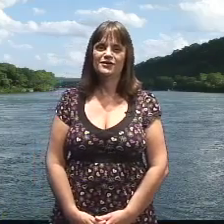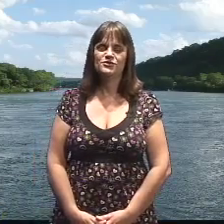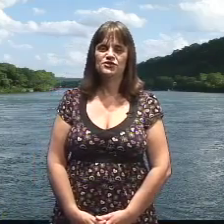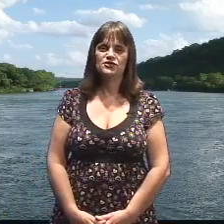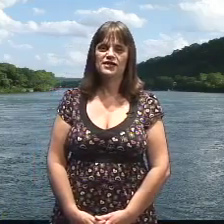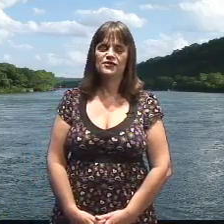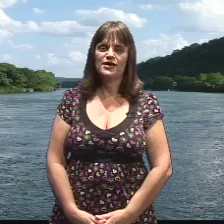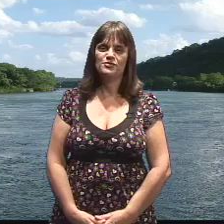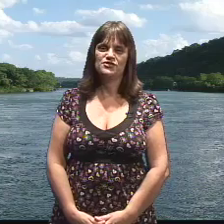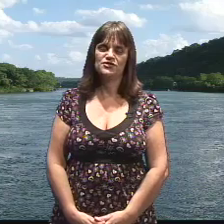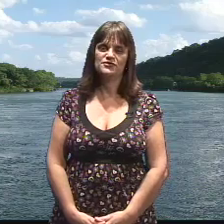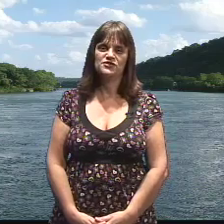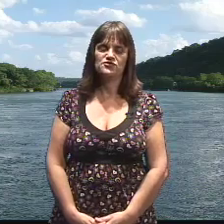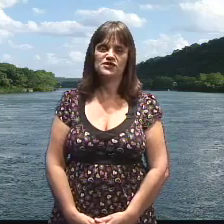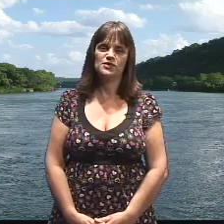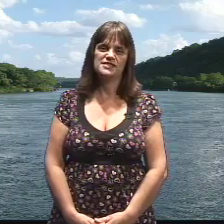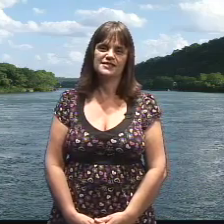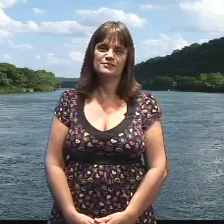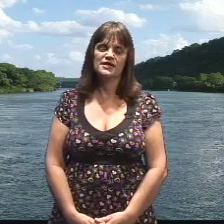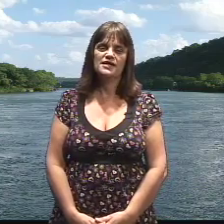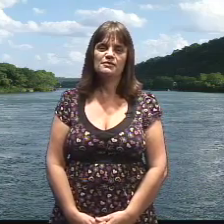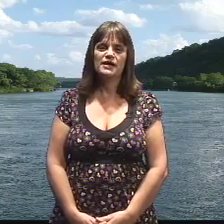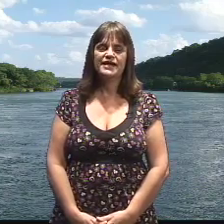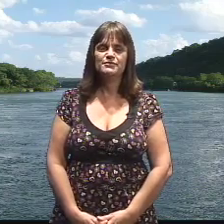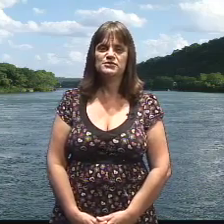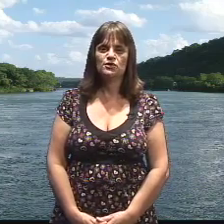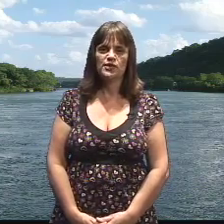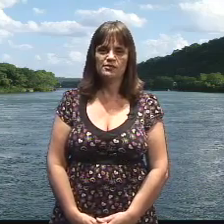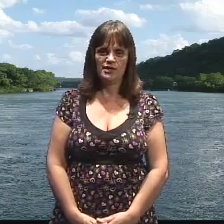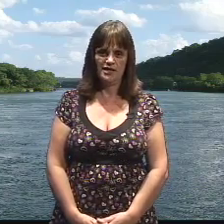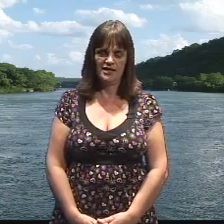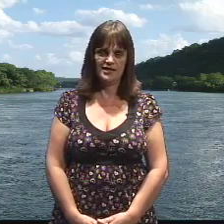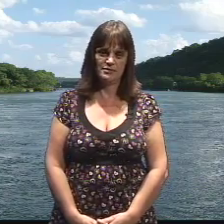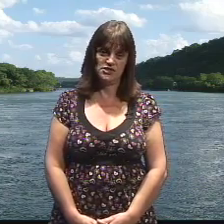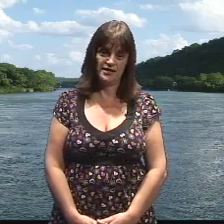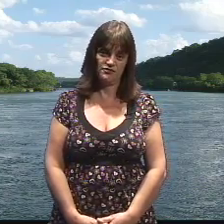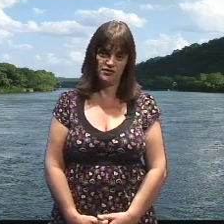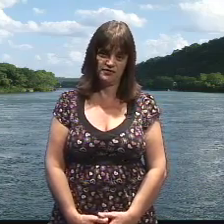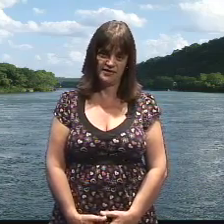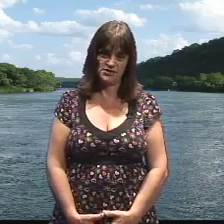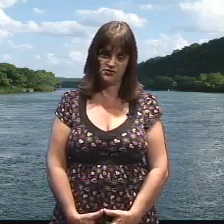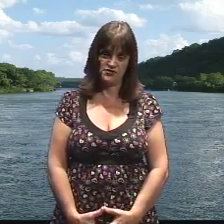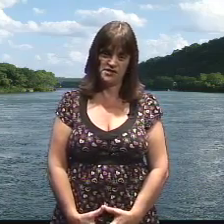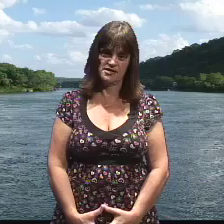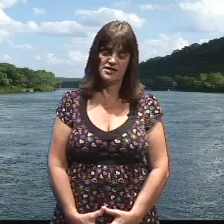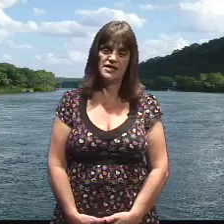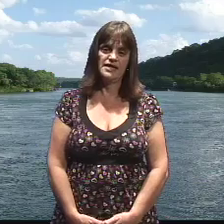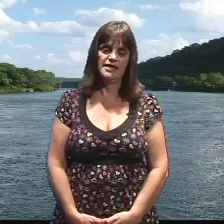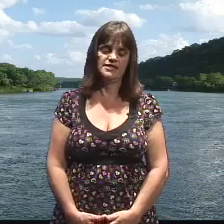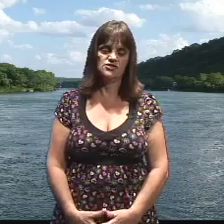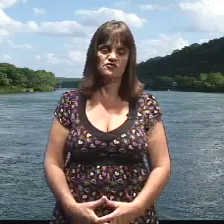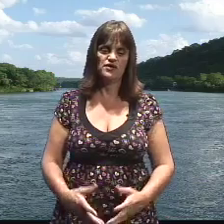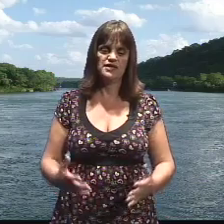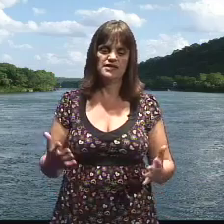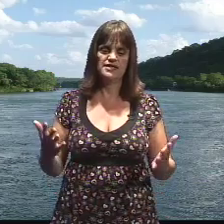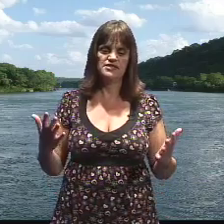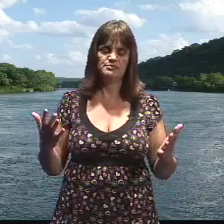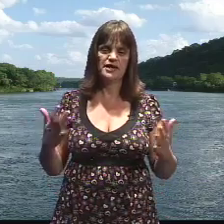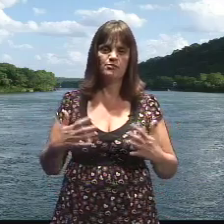welcome to another episode of Sophia Wisdom. My name is Maria Benning, and I'm a channel for Divine Sophia. And Sophia is my